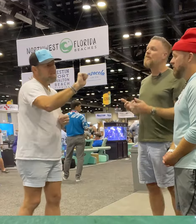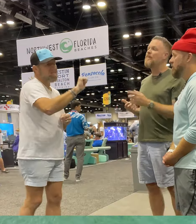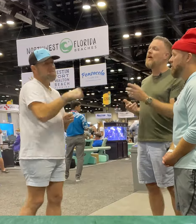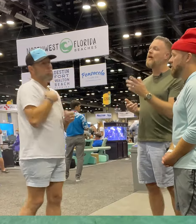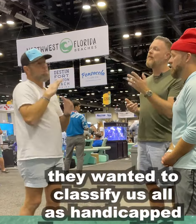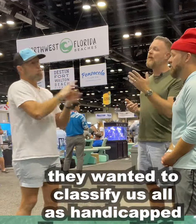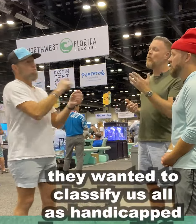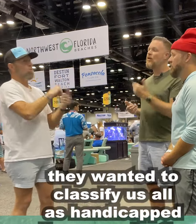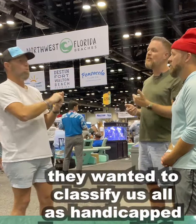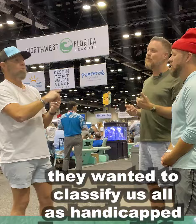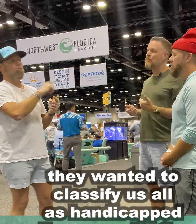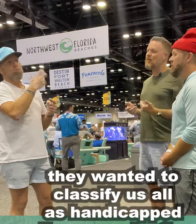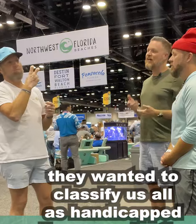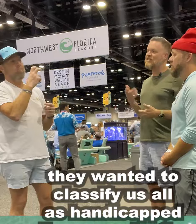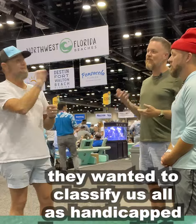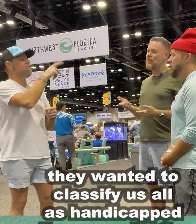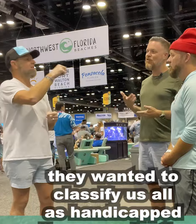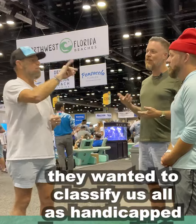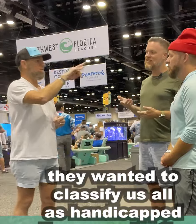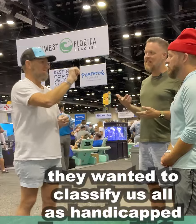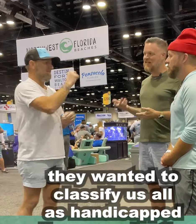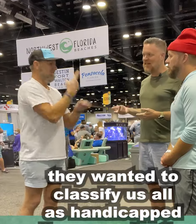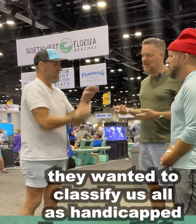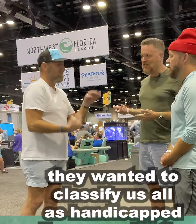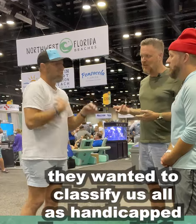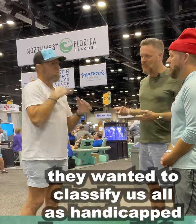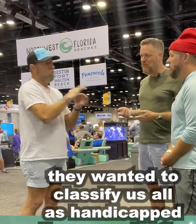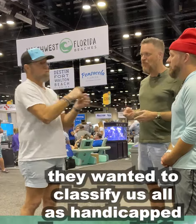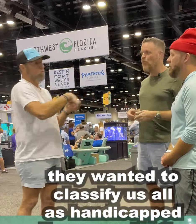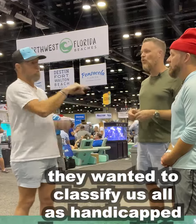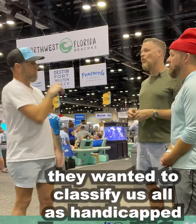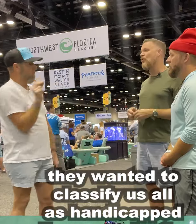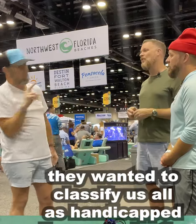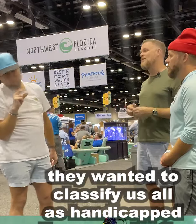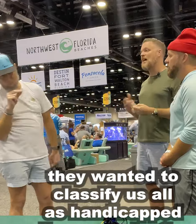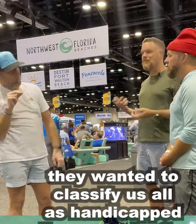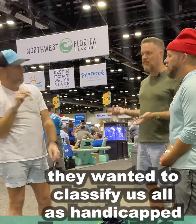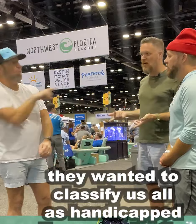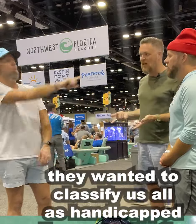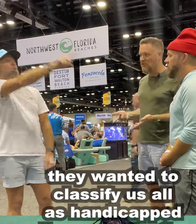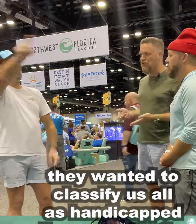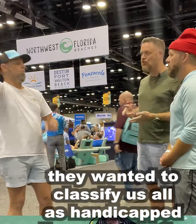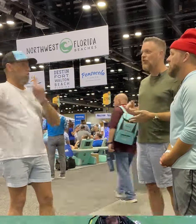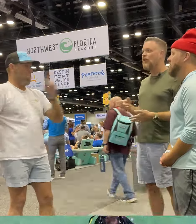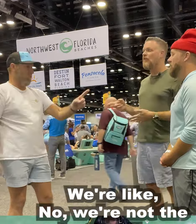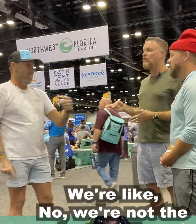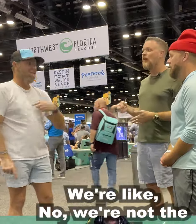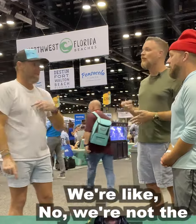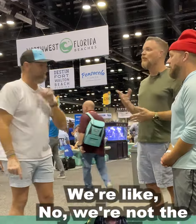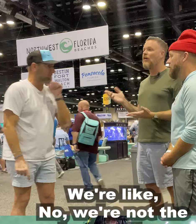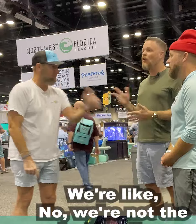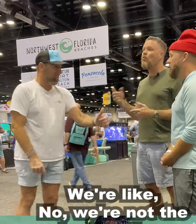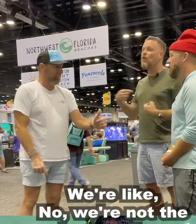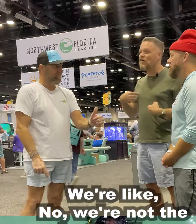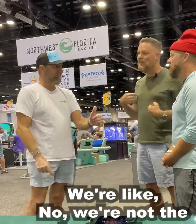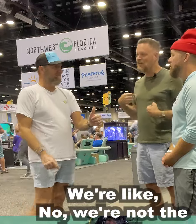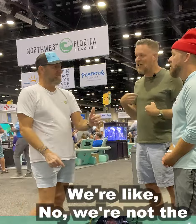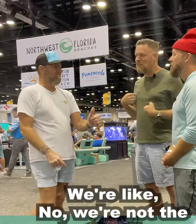they wanted to classify us all as handicapped divers or adaptive divers. They're like, no, we're not the adaptive